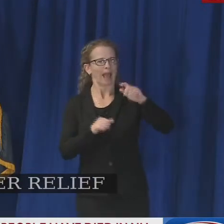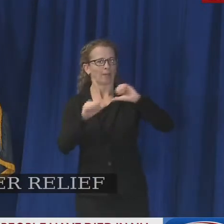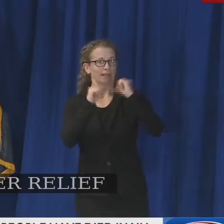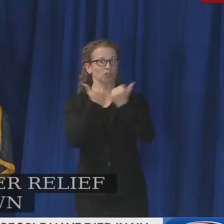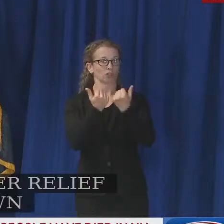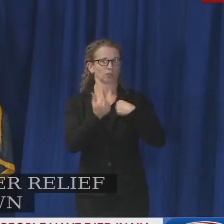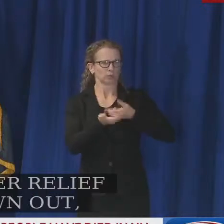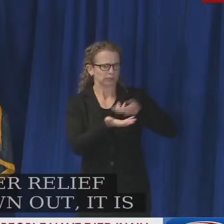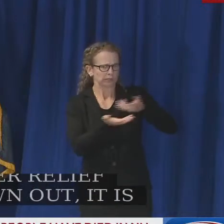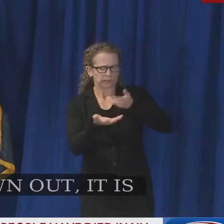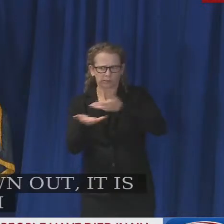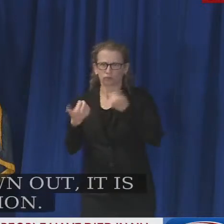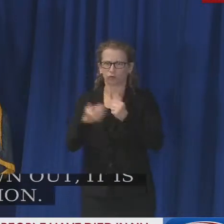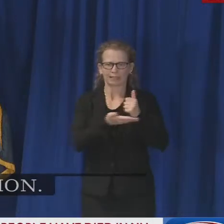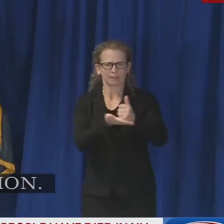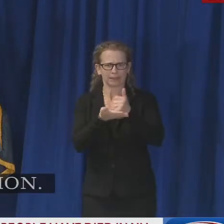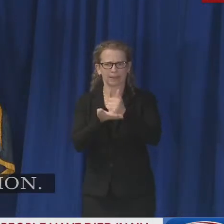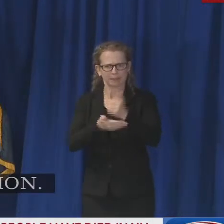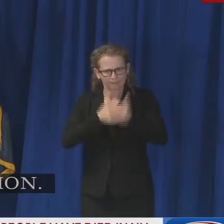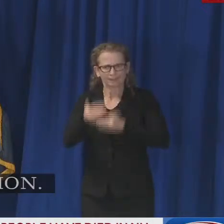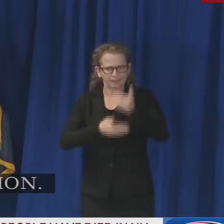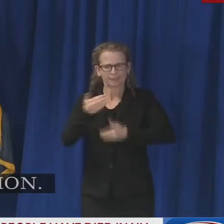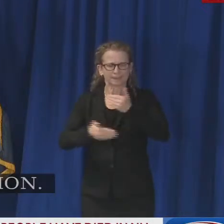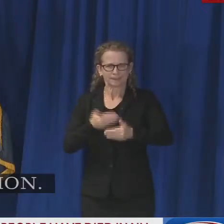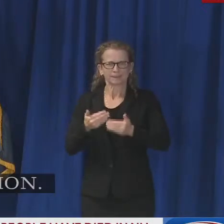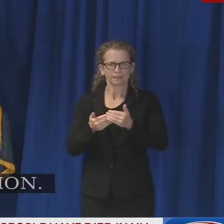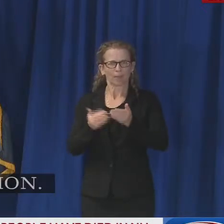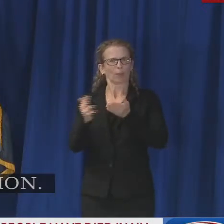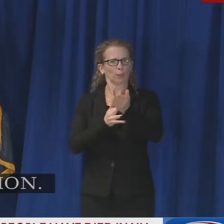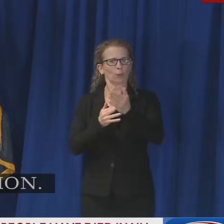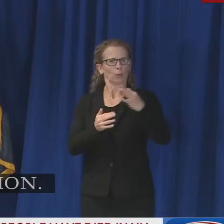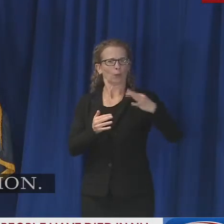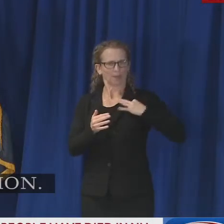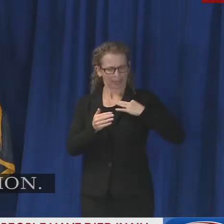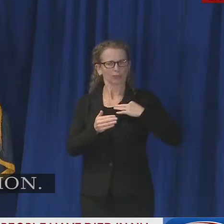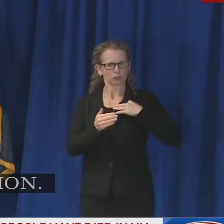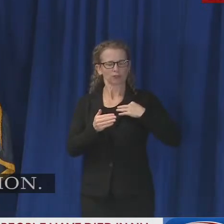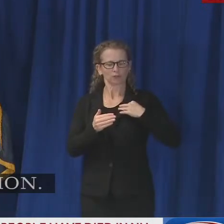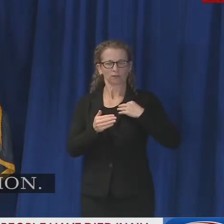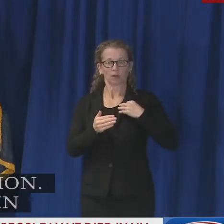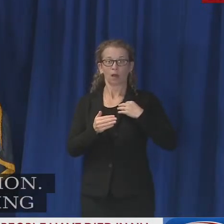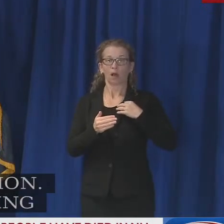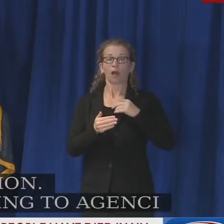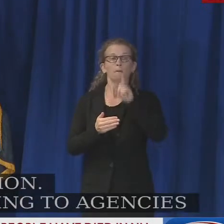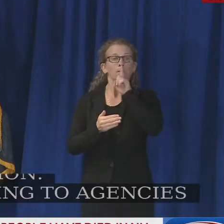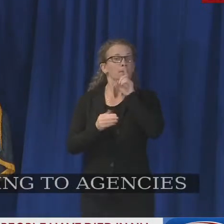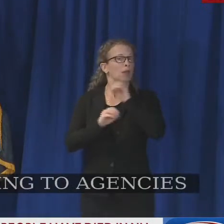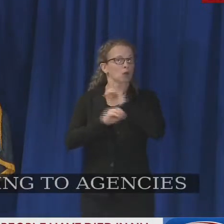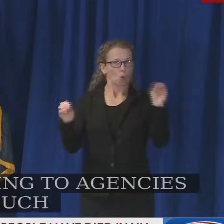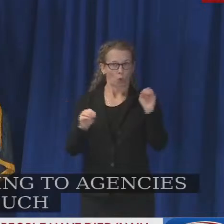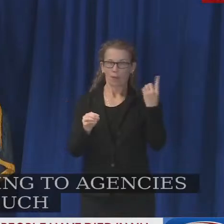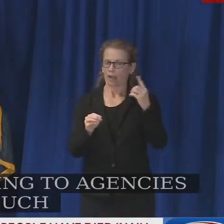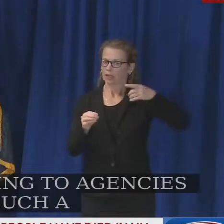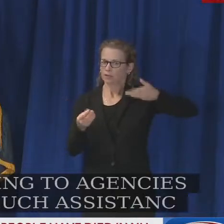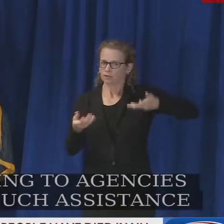them and providing as much assistance as we can for them to move those applications forward. Folks are not being evicted or anything like